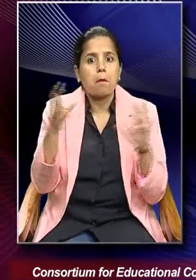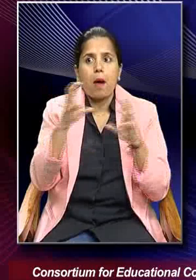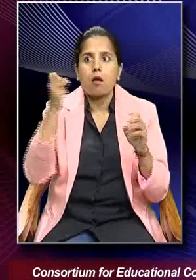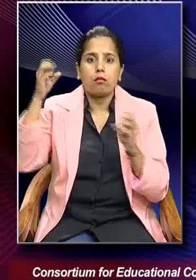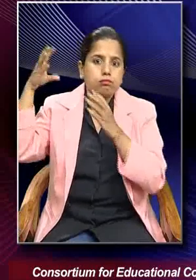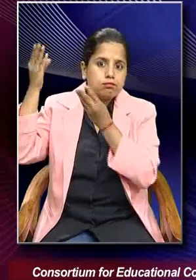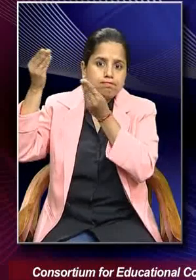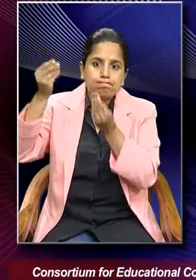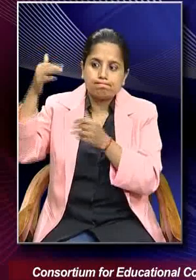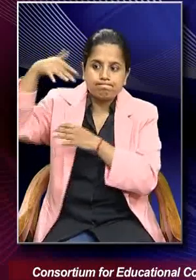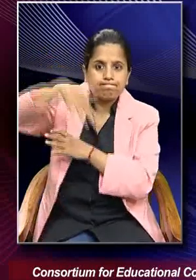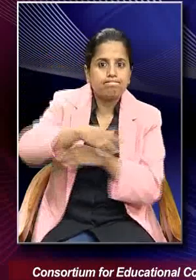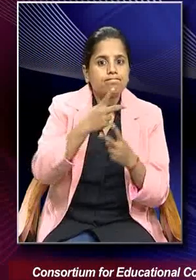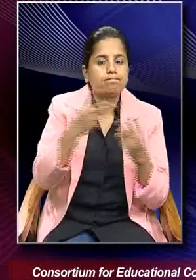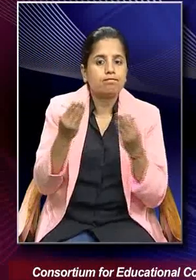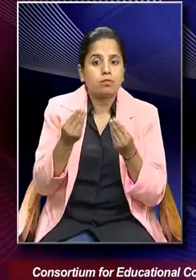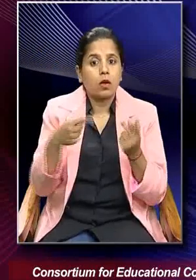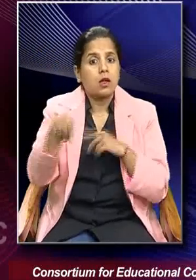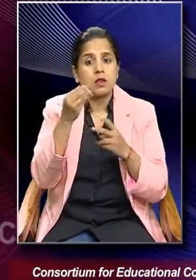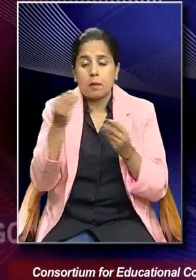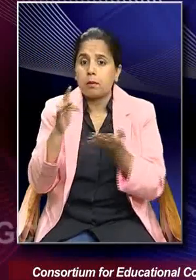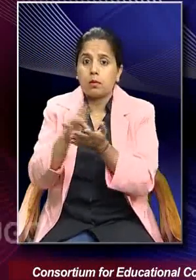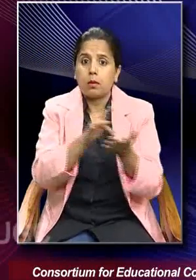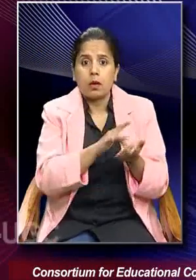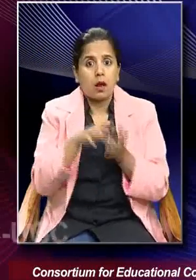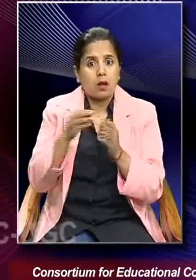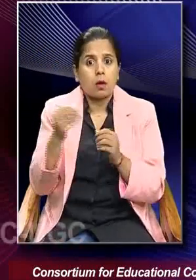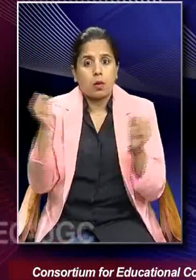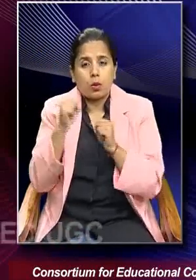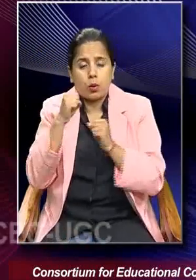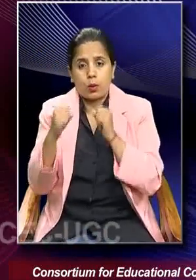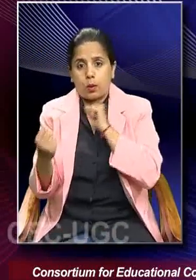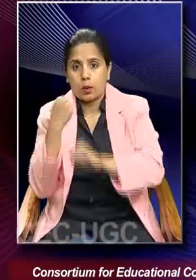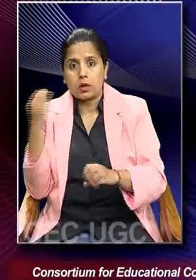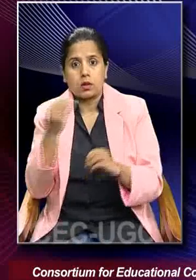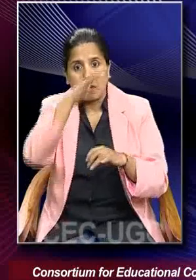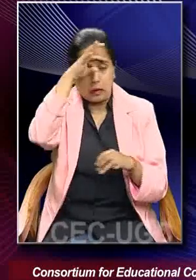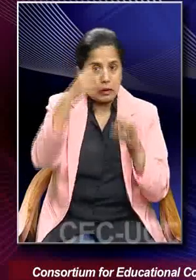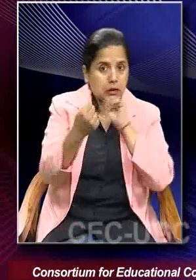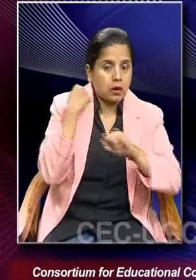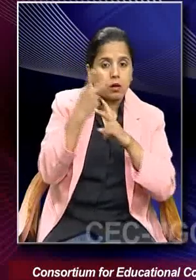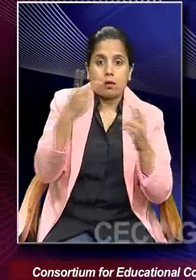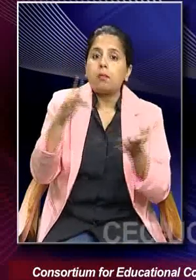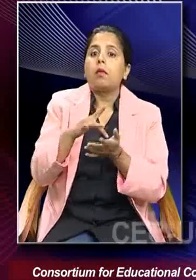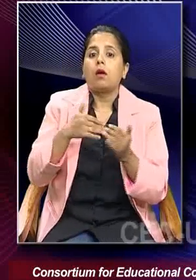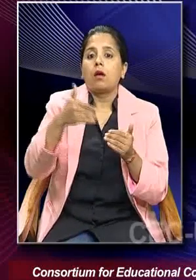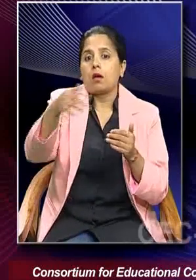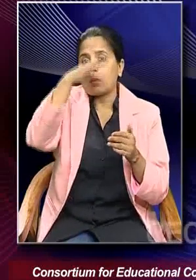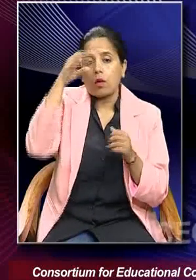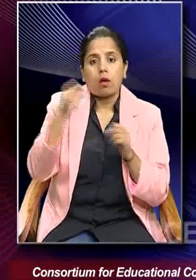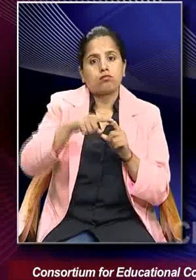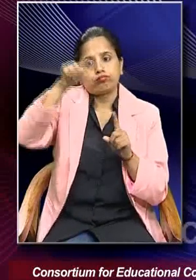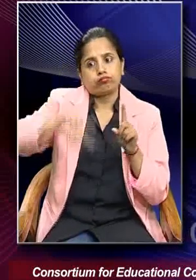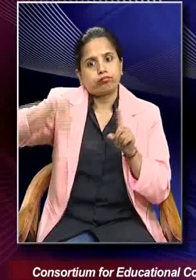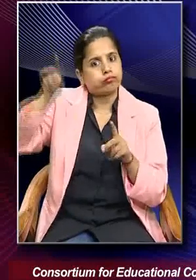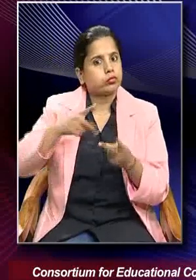patterns, with warming in some areas and cooling in the other areas, and increase climate